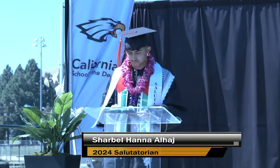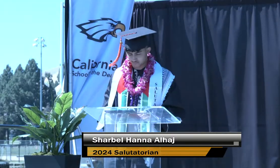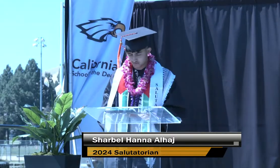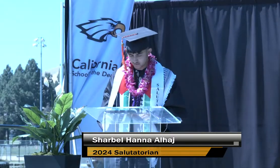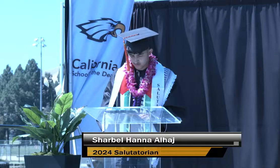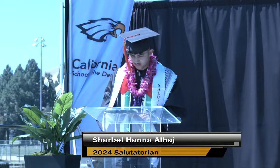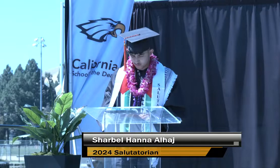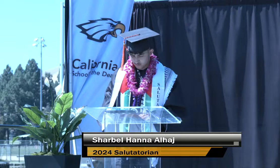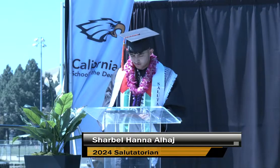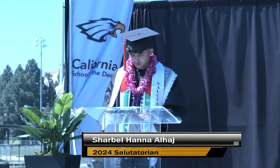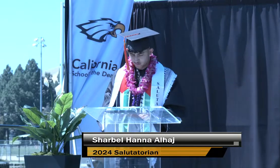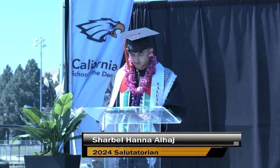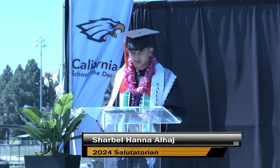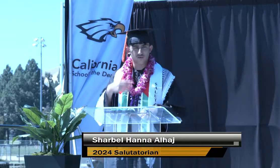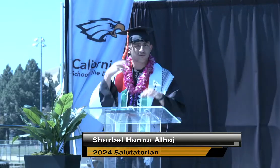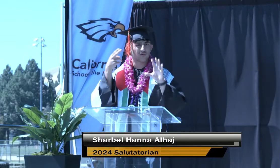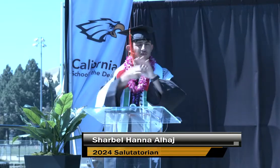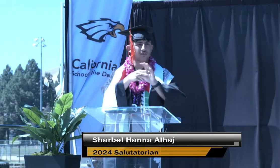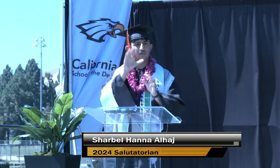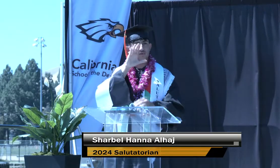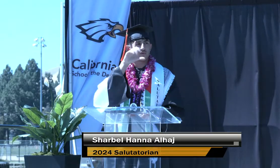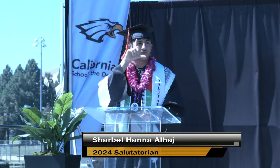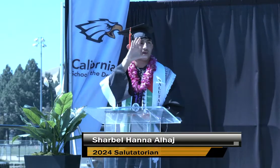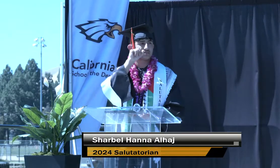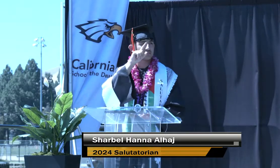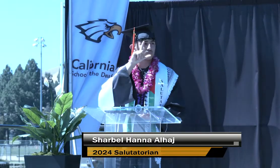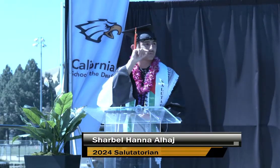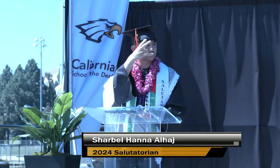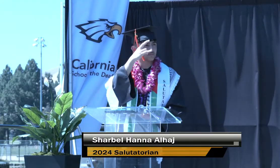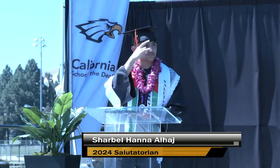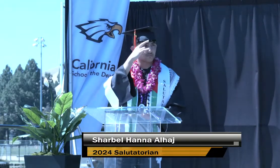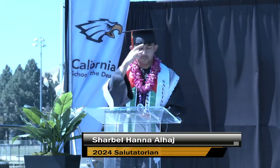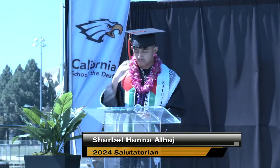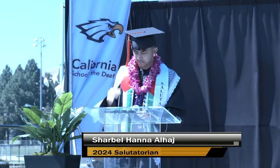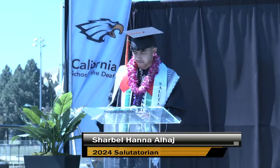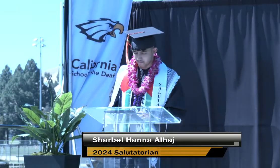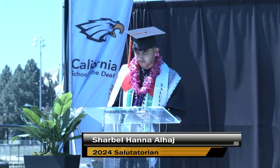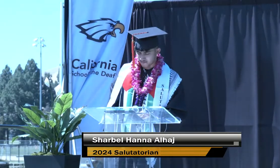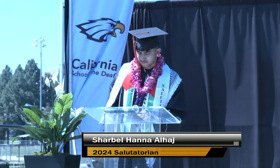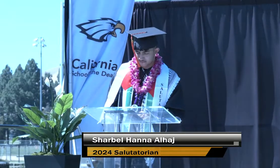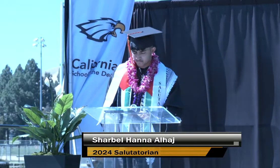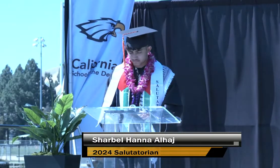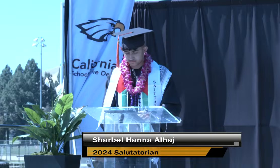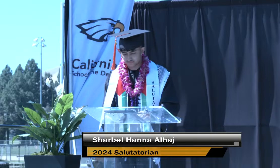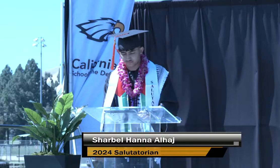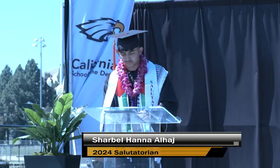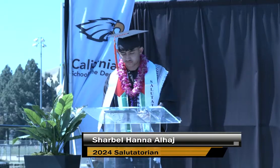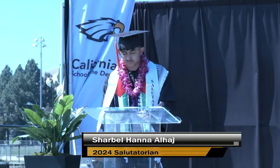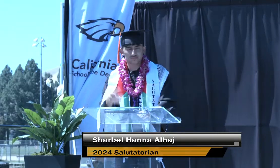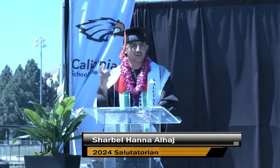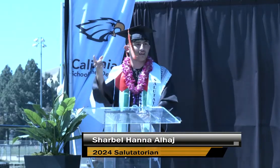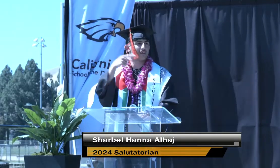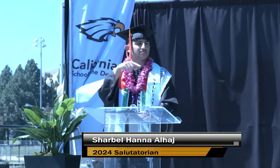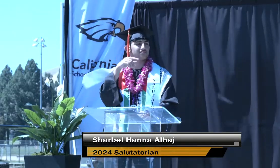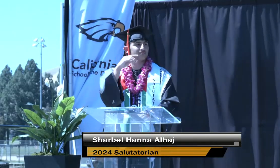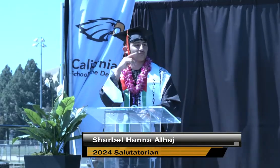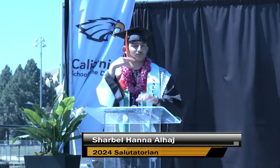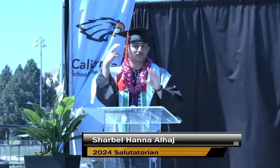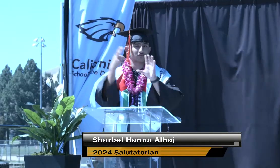And of course, we decided it would be CSD. So I started at CSD in the class of